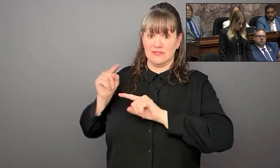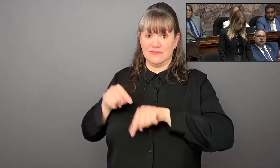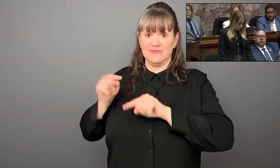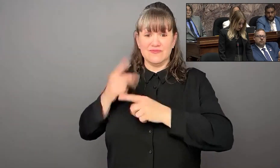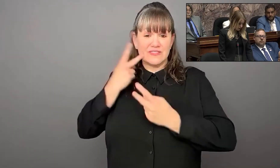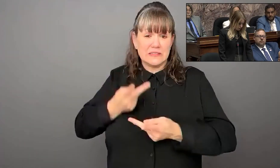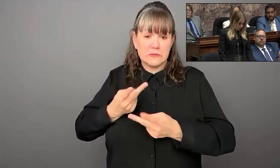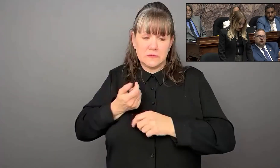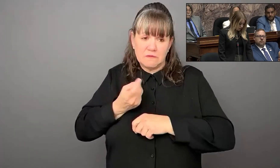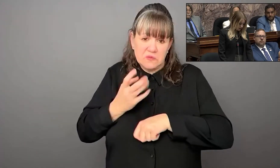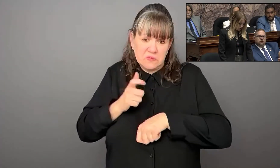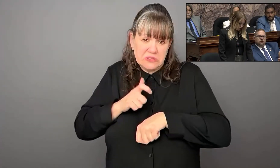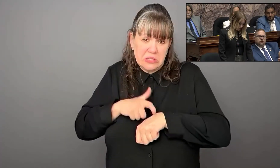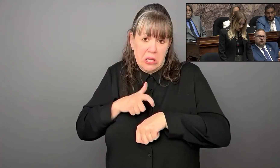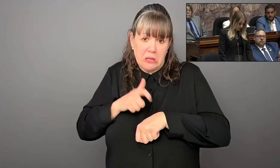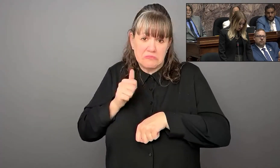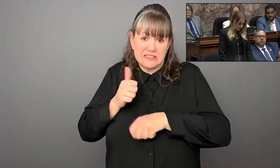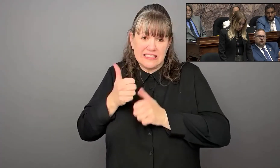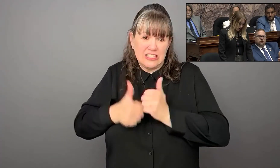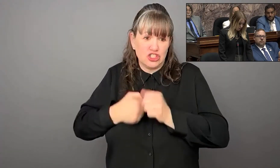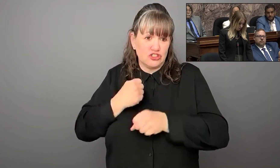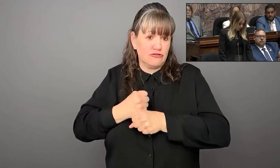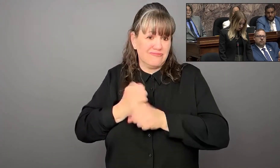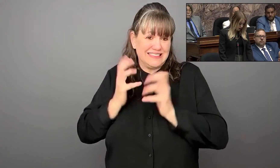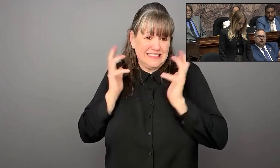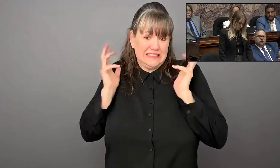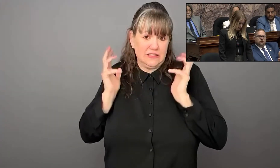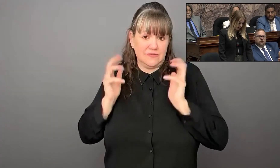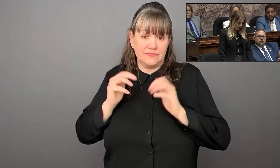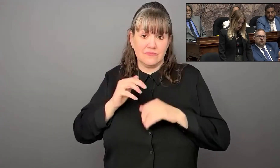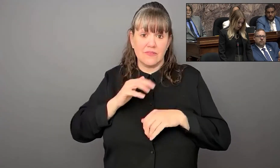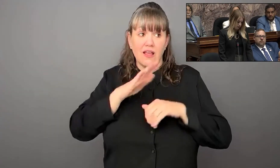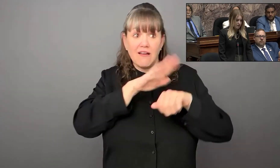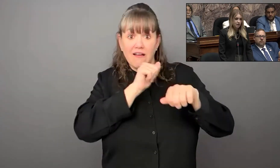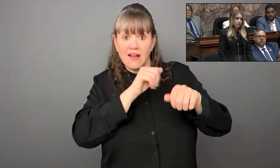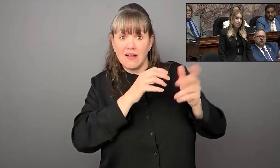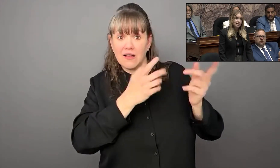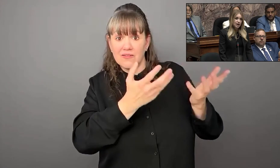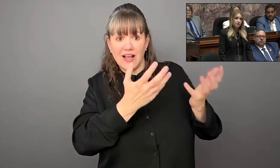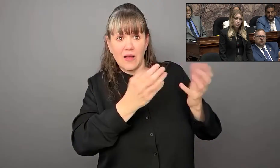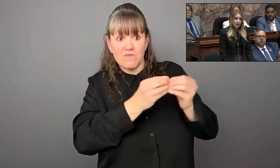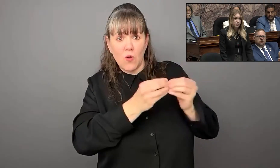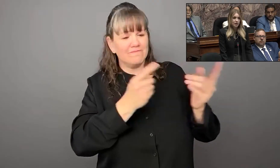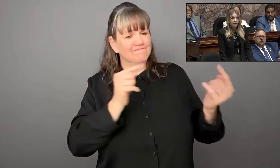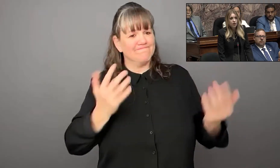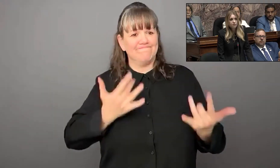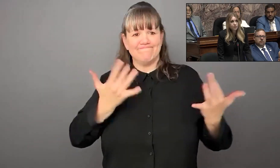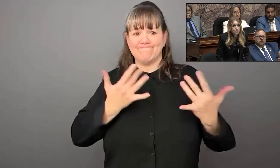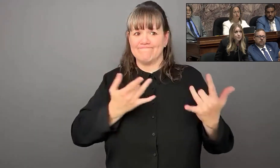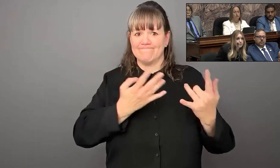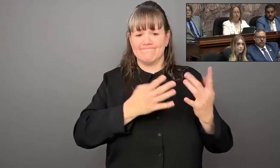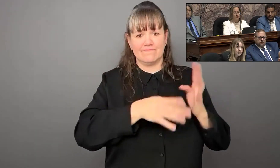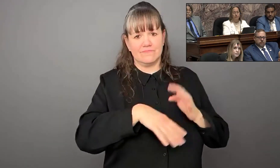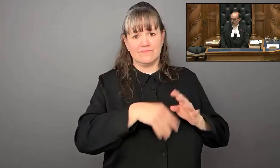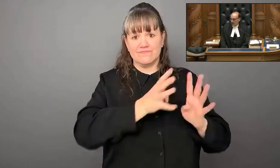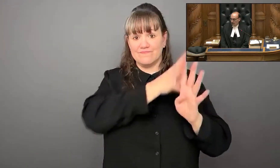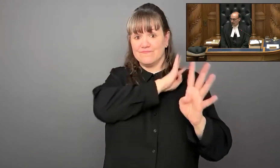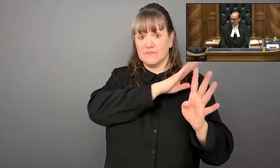counsellor. Will the Health Minister commit to at least one full-time psychiatrist in Skeena by the end of 2025?